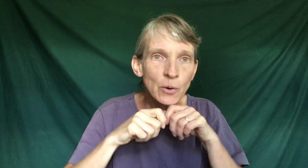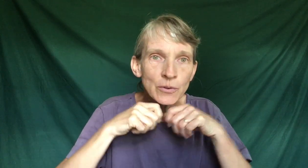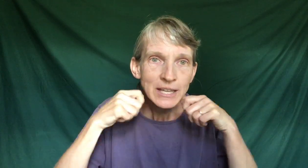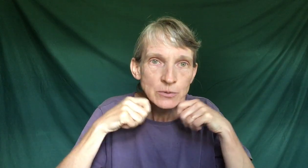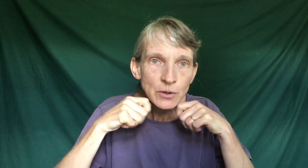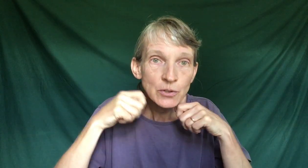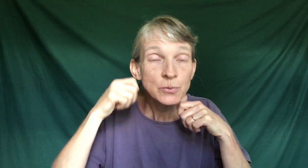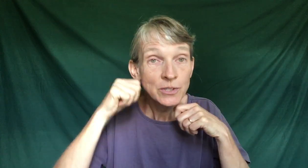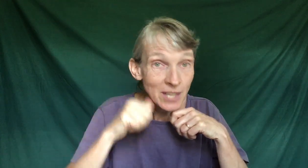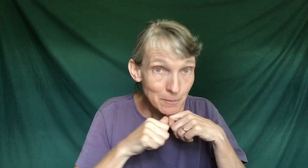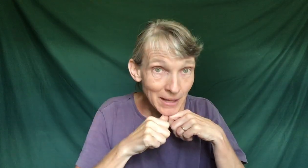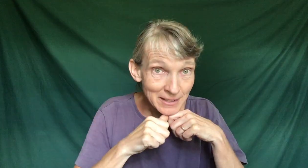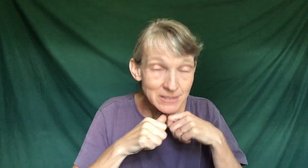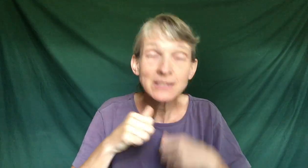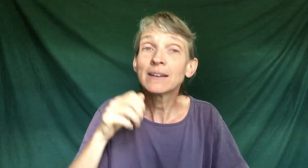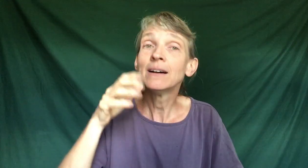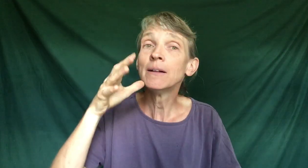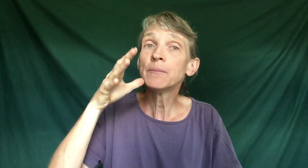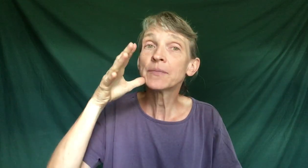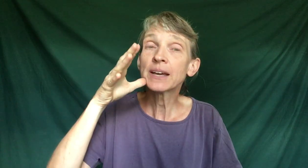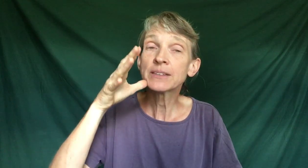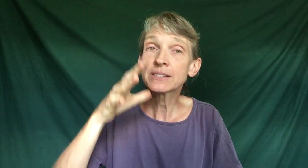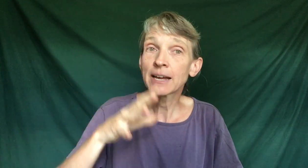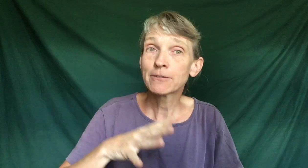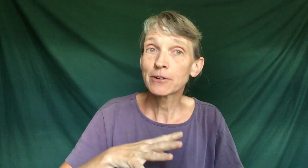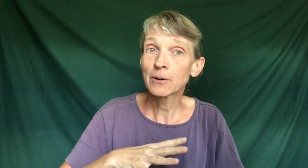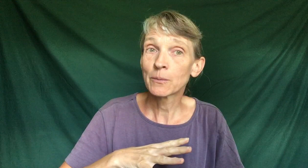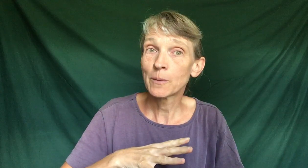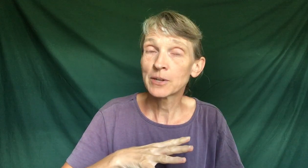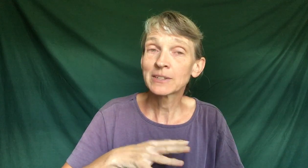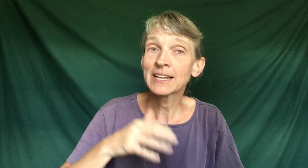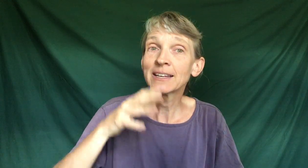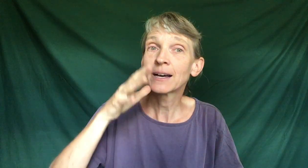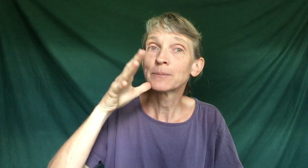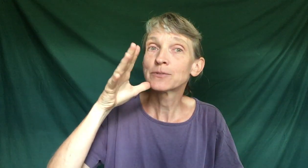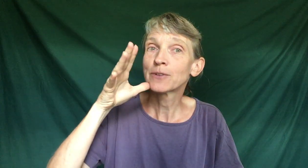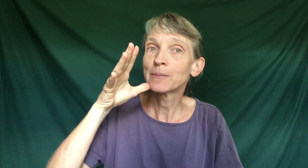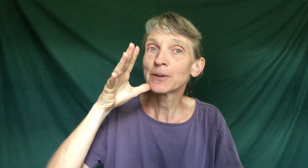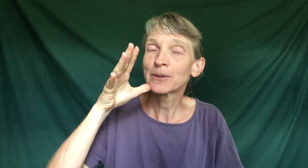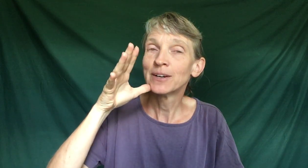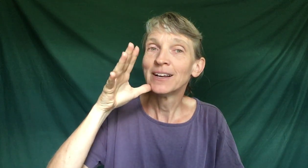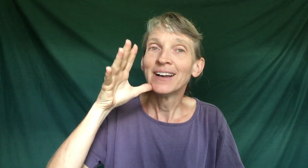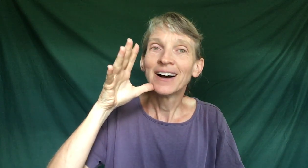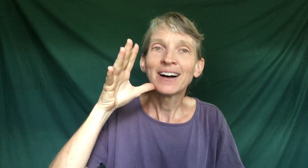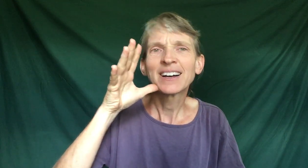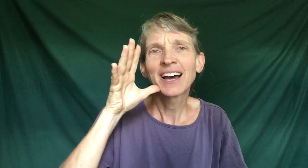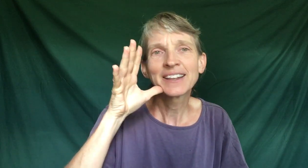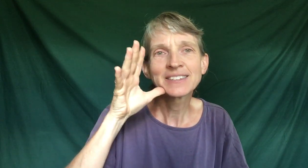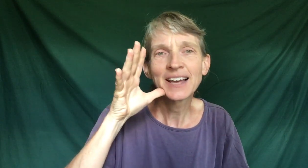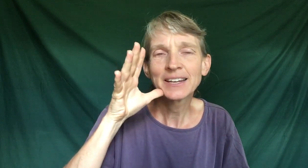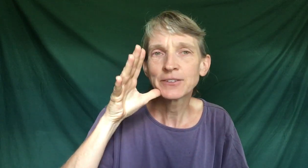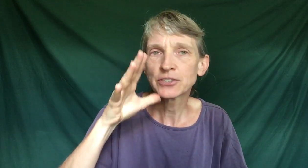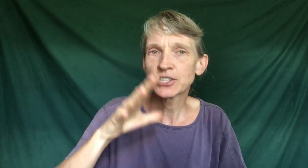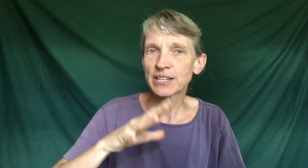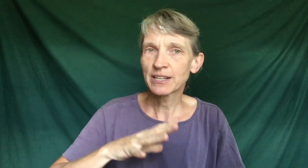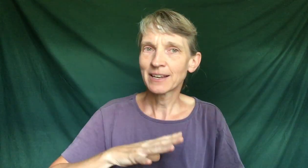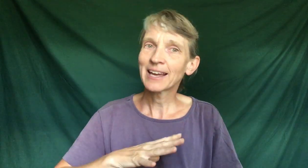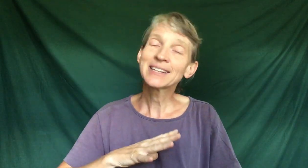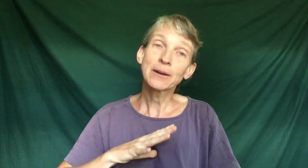olden days when girls wore sunbonnets. And the sign for woman or lady comes from your kind of the side of your chin, and down